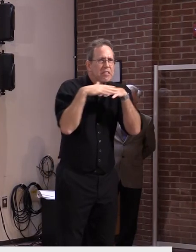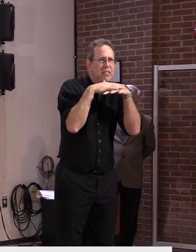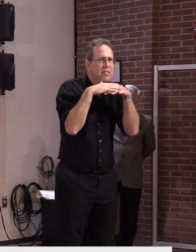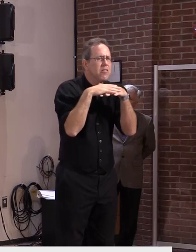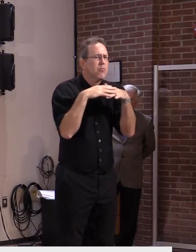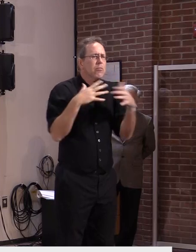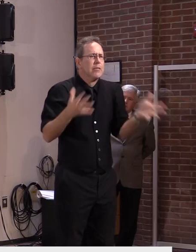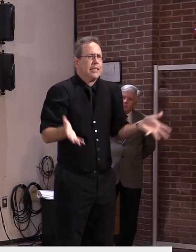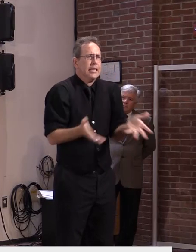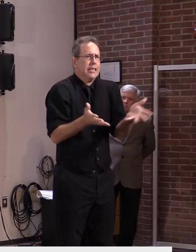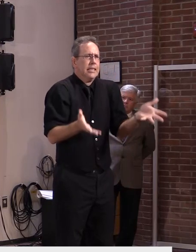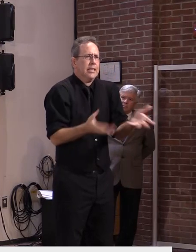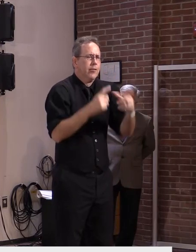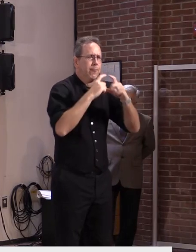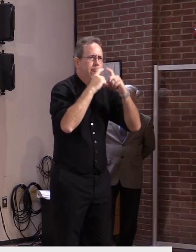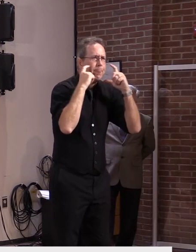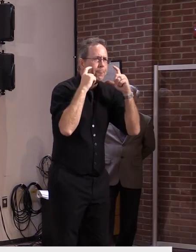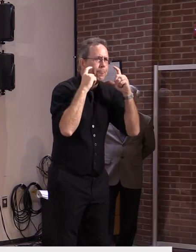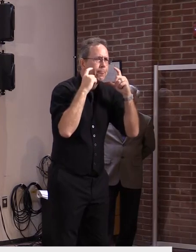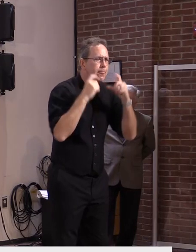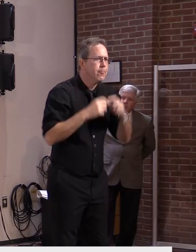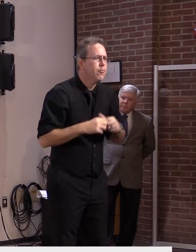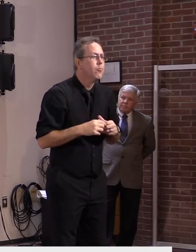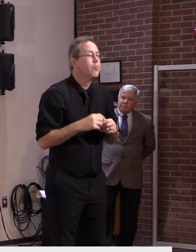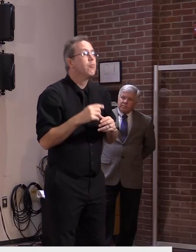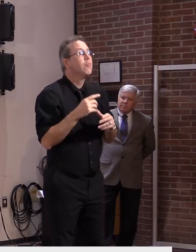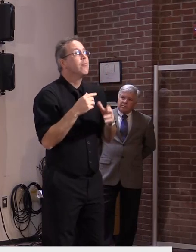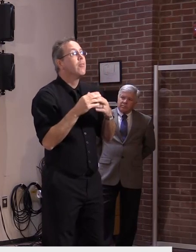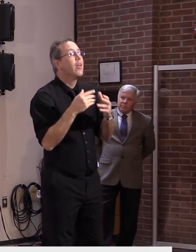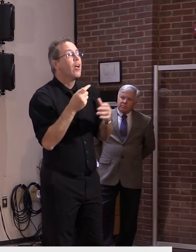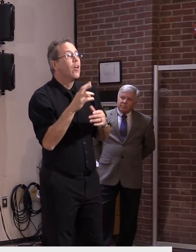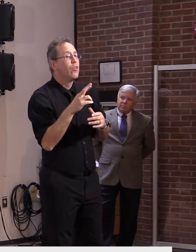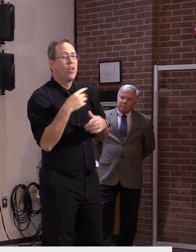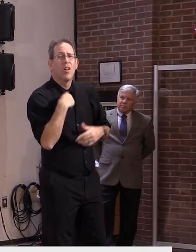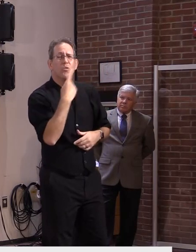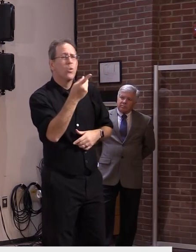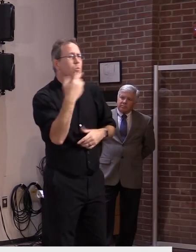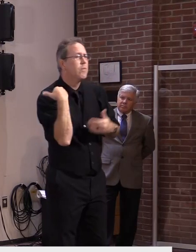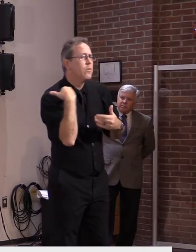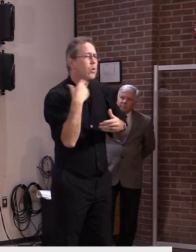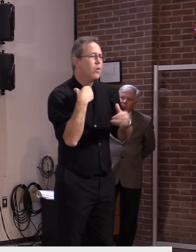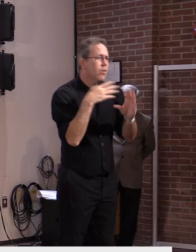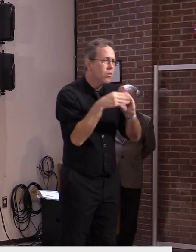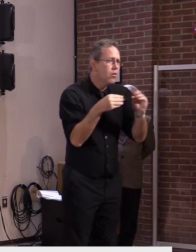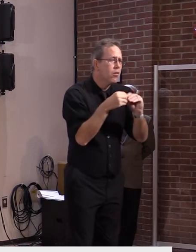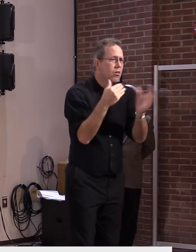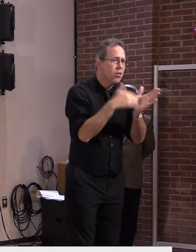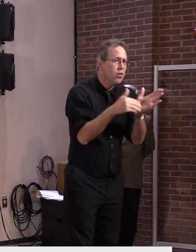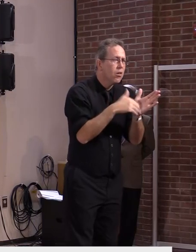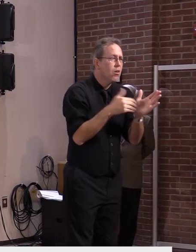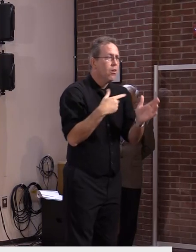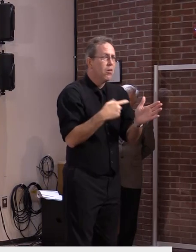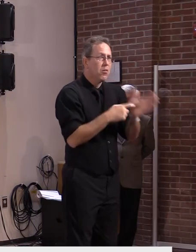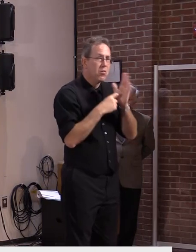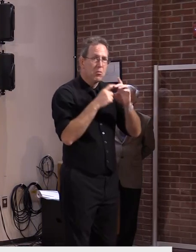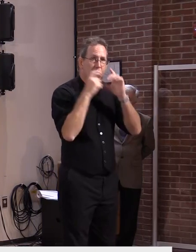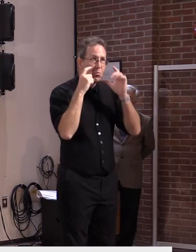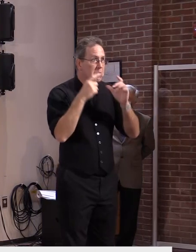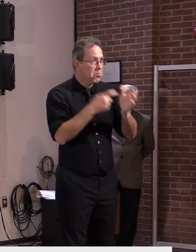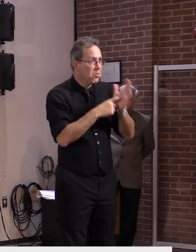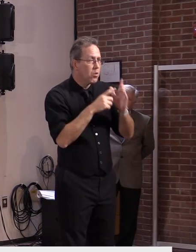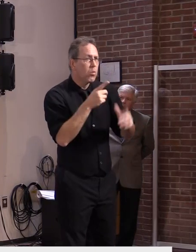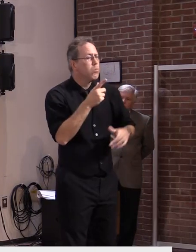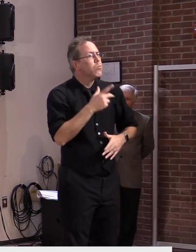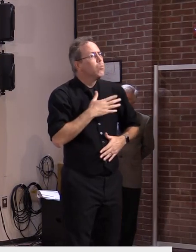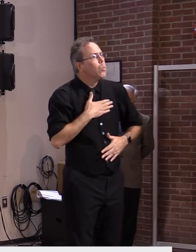this, that a mask mandate is effective in this situation right now. I just don't think we get the compliance. And I